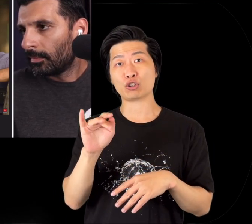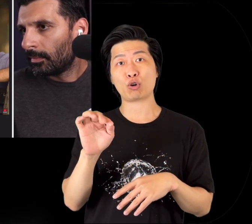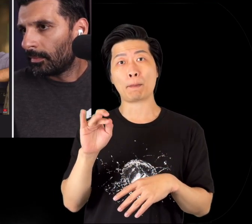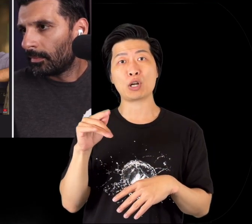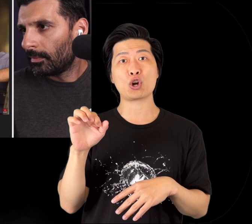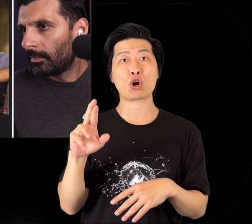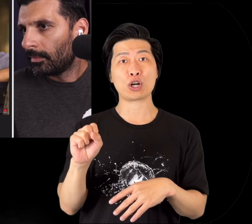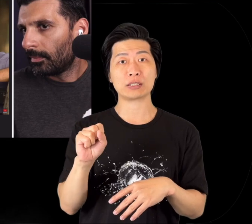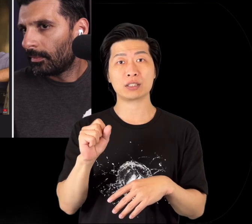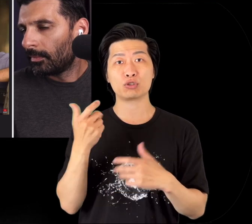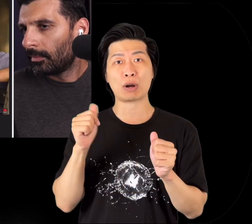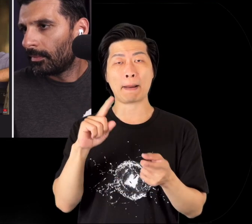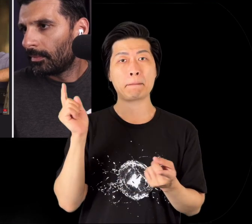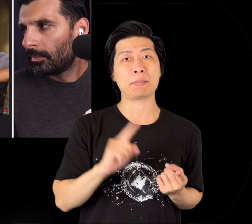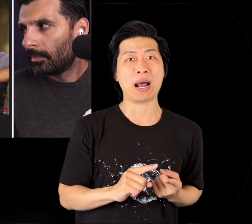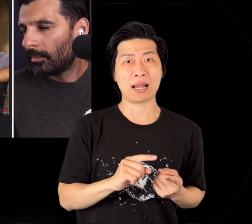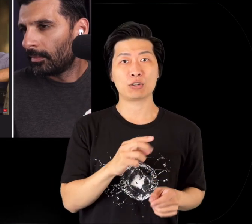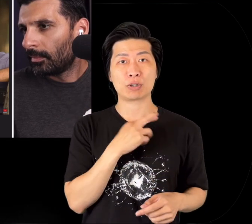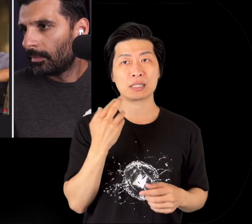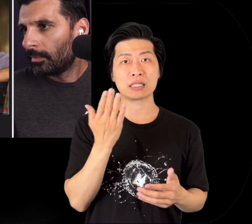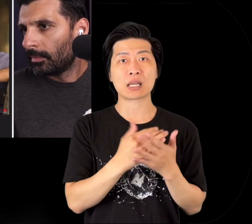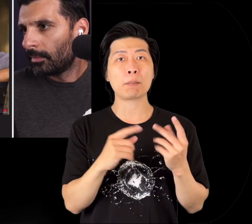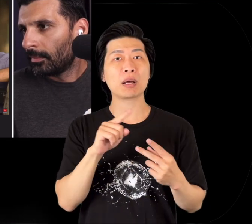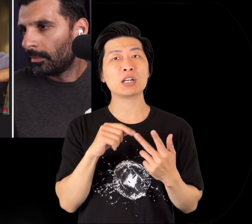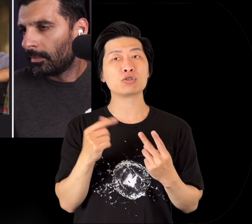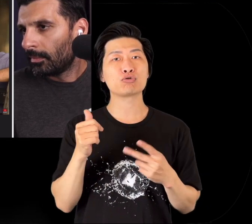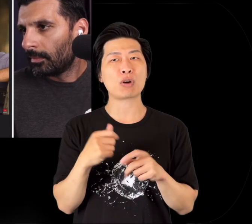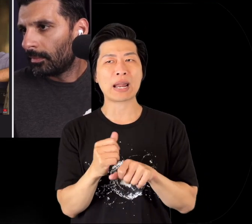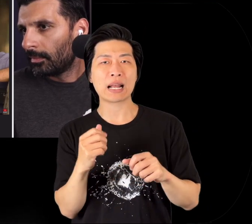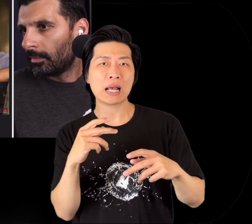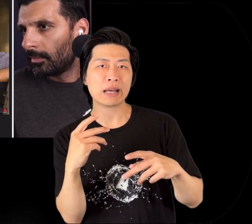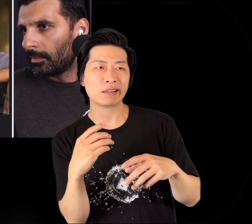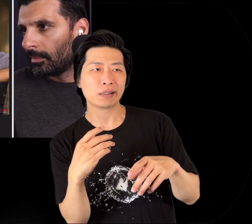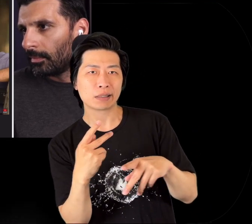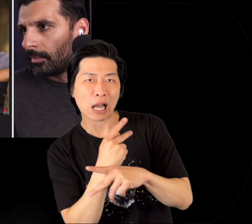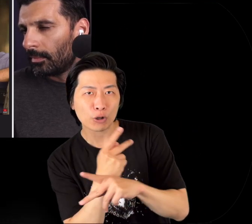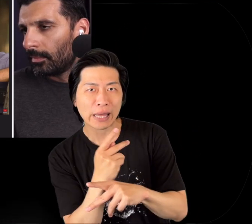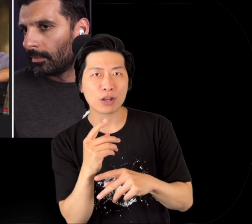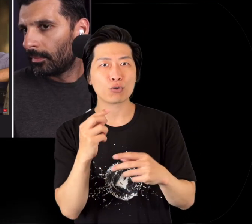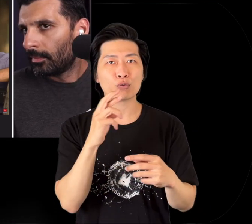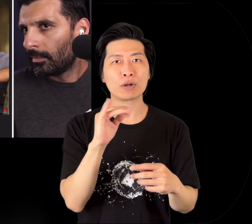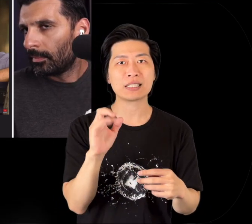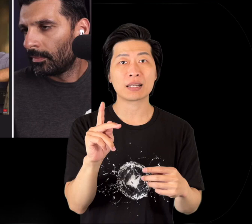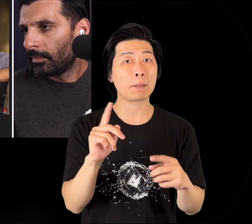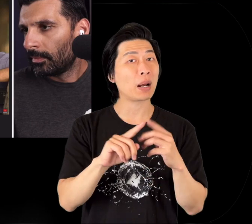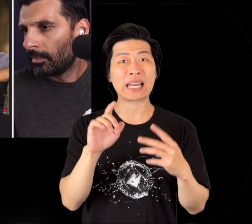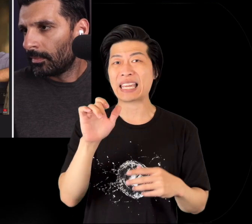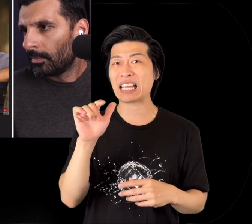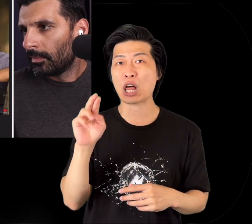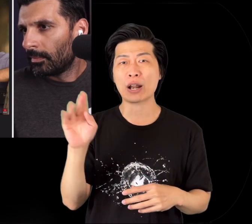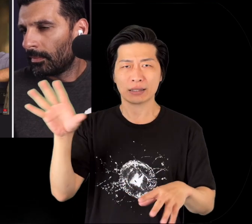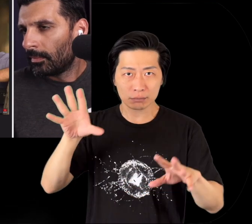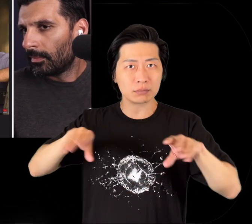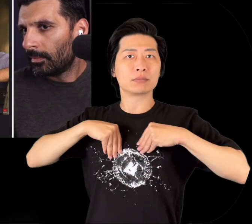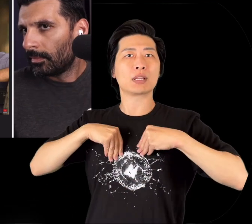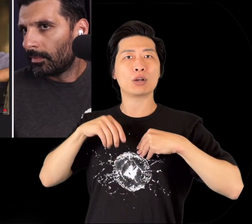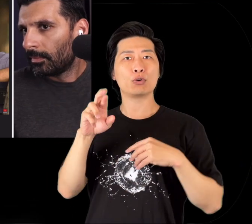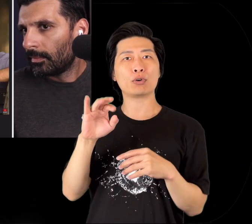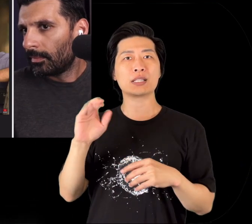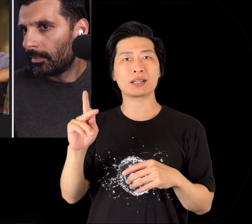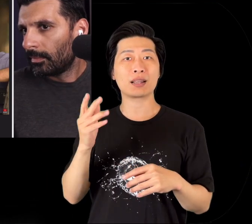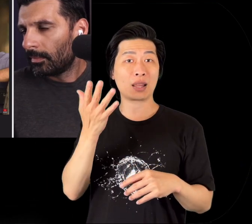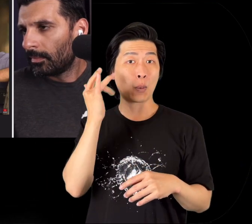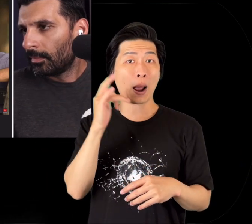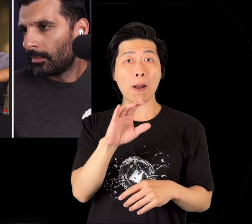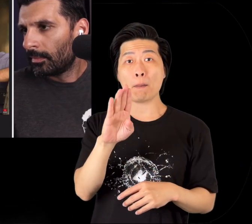minimize risk. Some of us try to calculate risk. Elon tries to embrace risk. And that's what makes him different. It's why